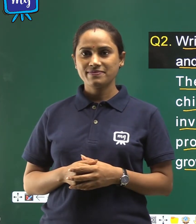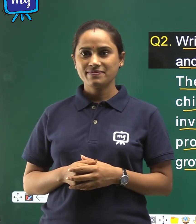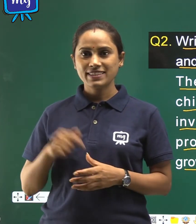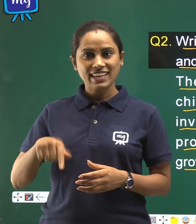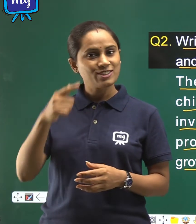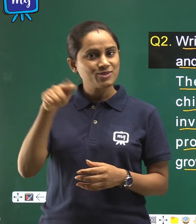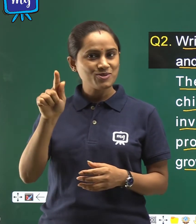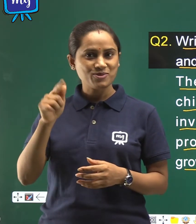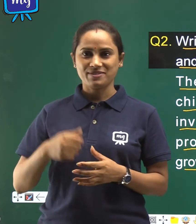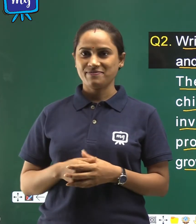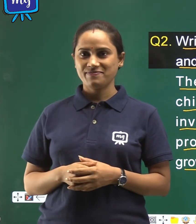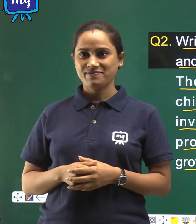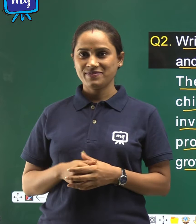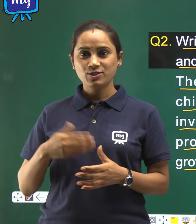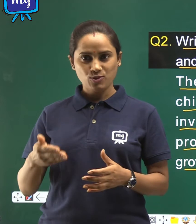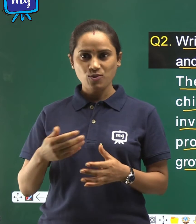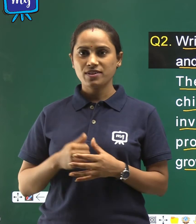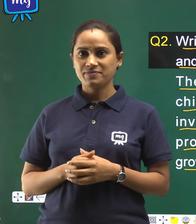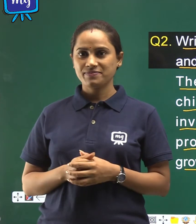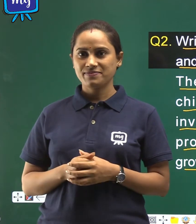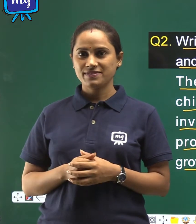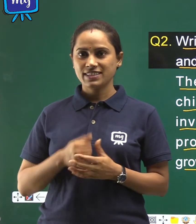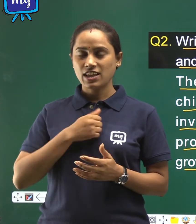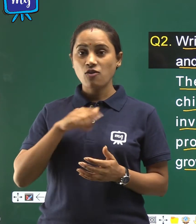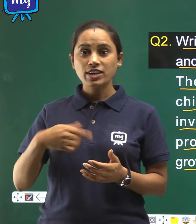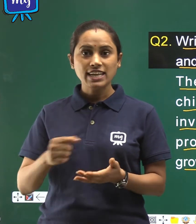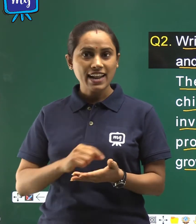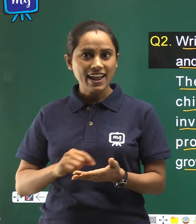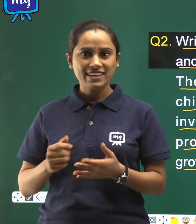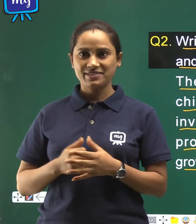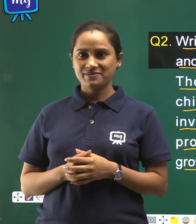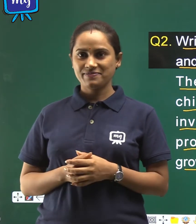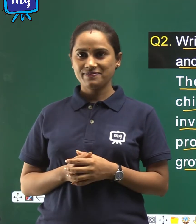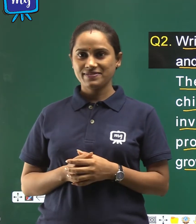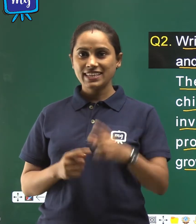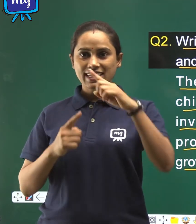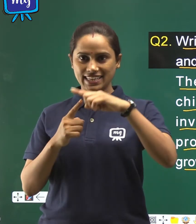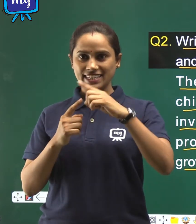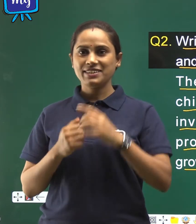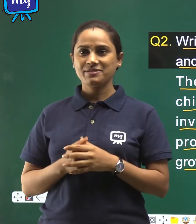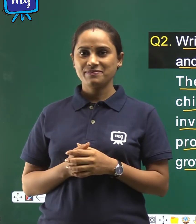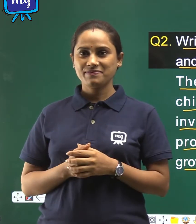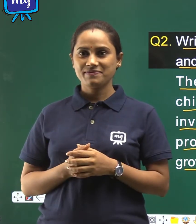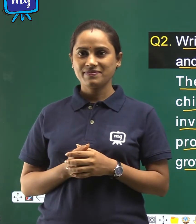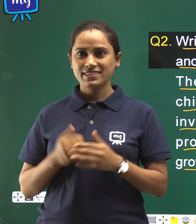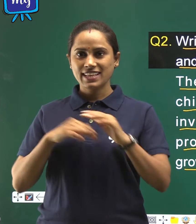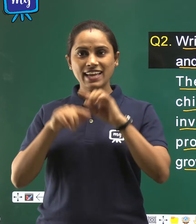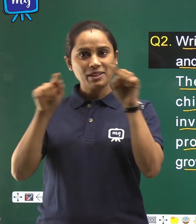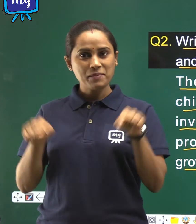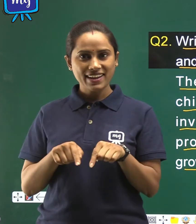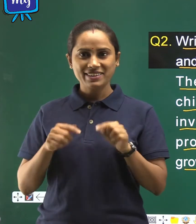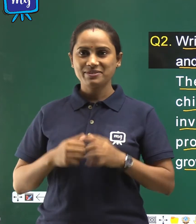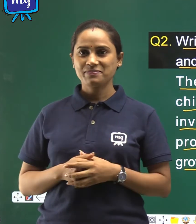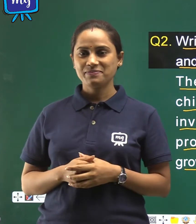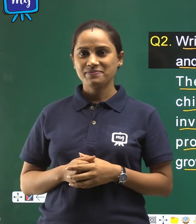is true. So, we shall write T in the